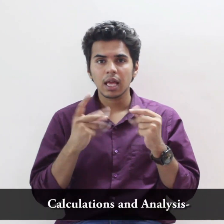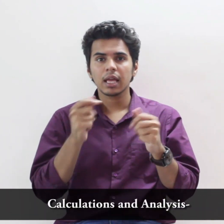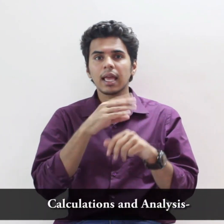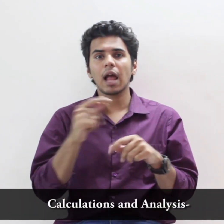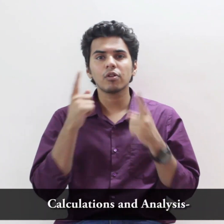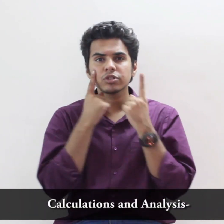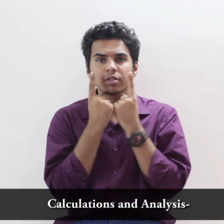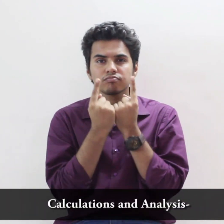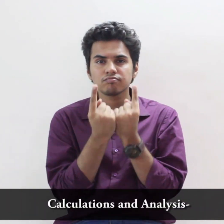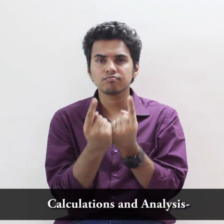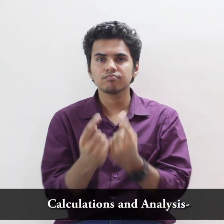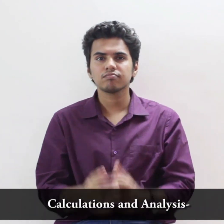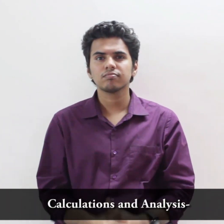and analysis.